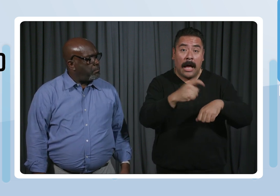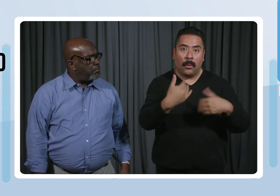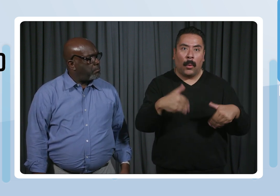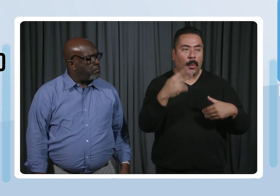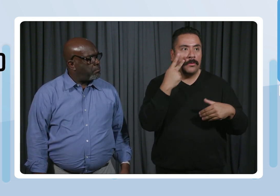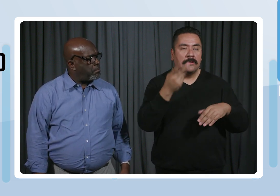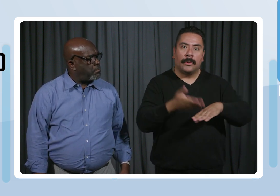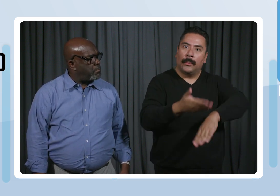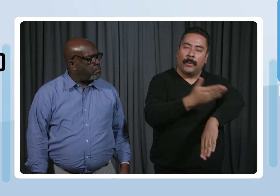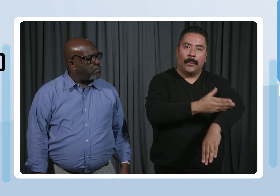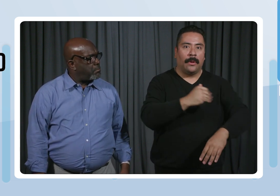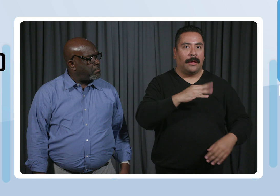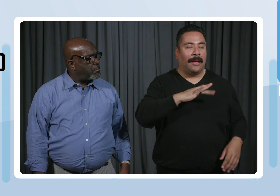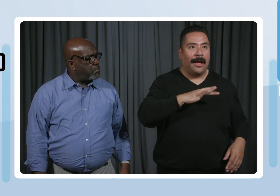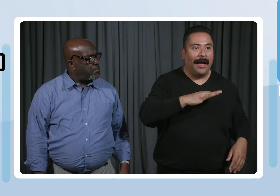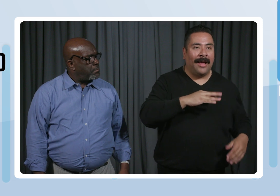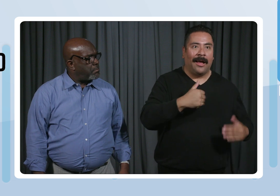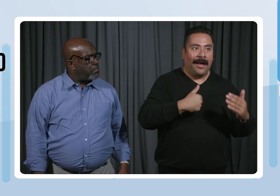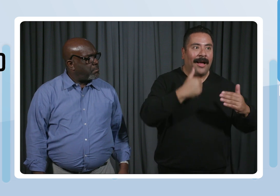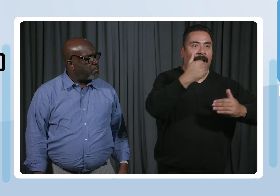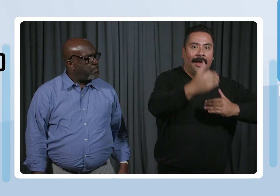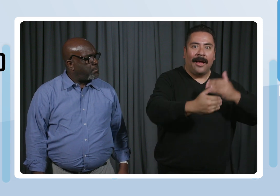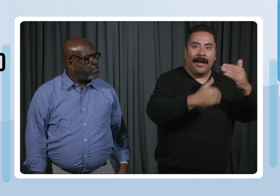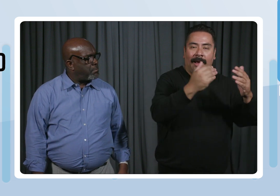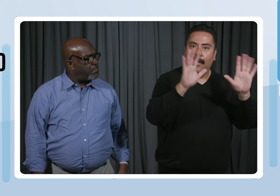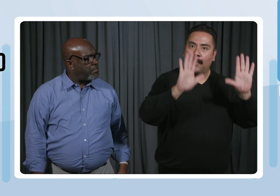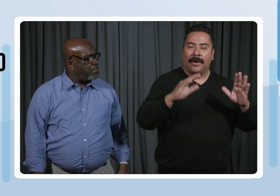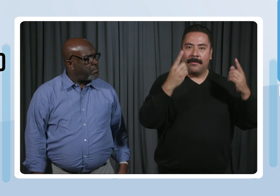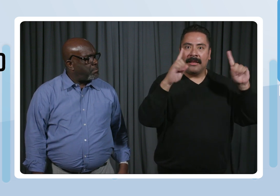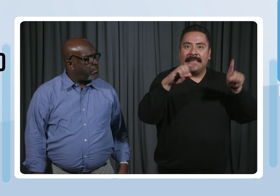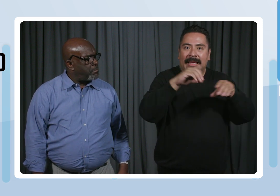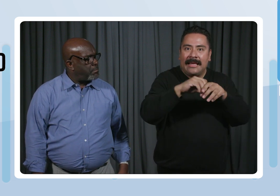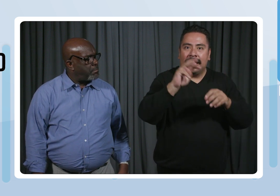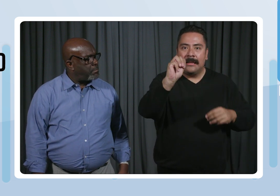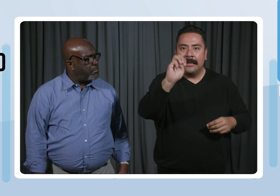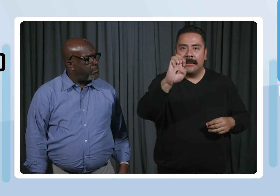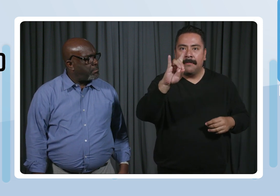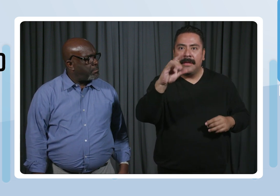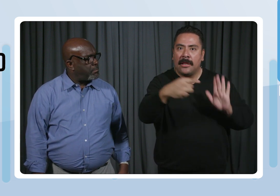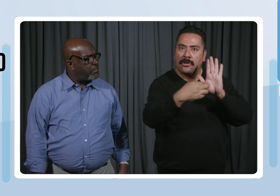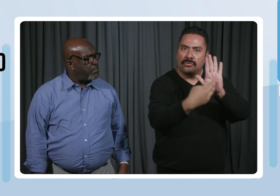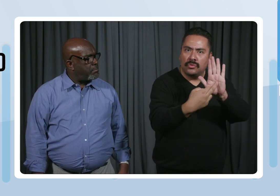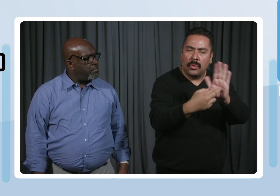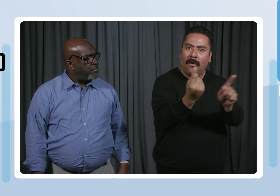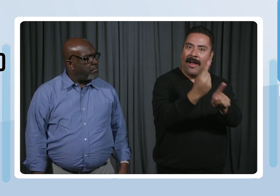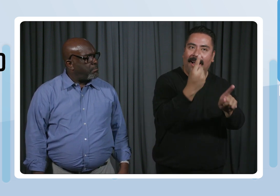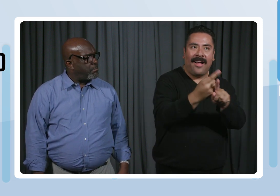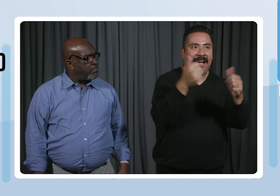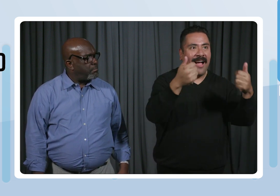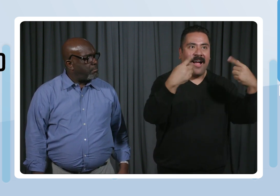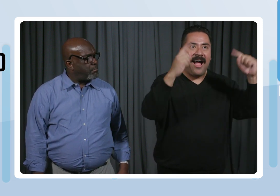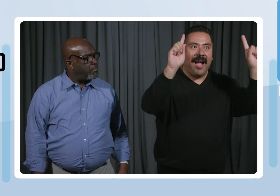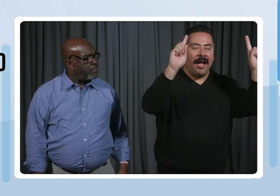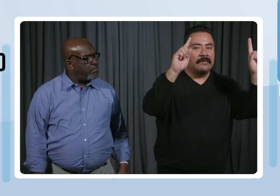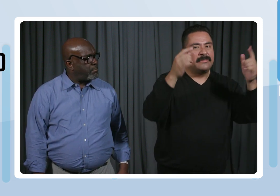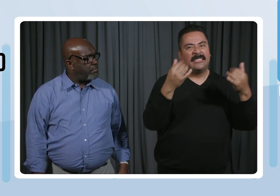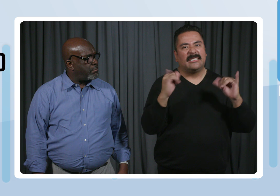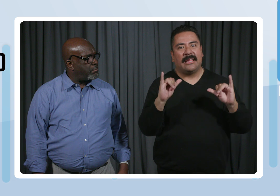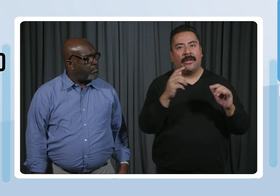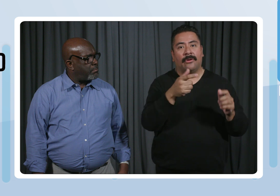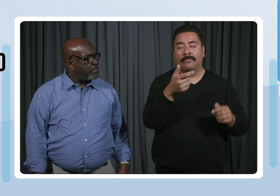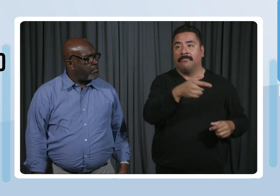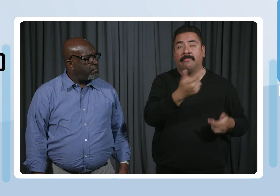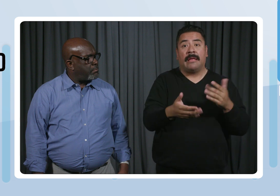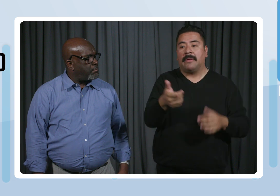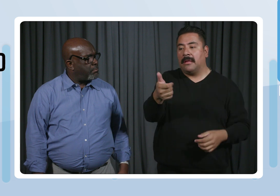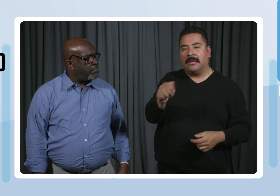and there have been incredible accomplishments in the media. And then you'll still flip on the